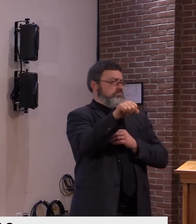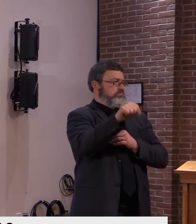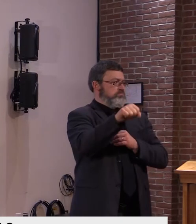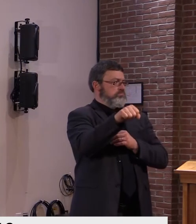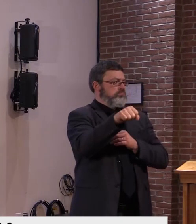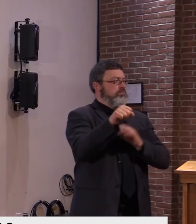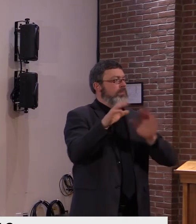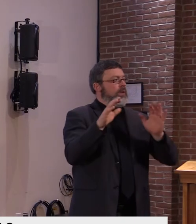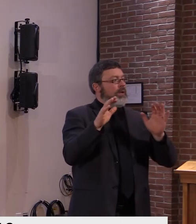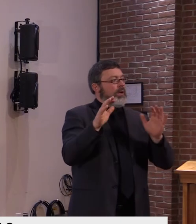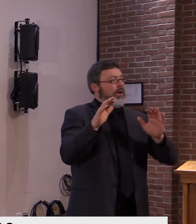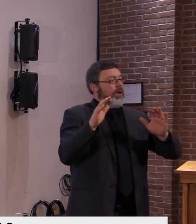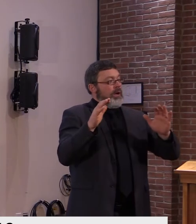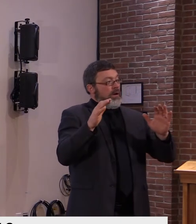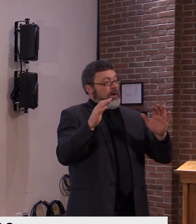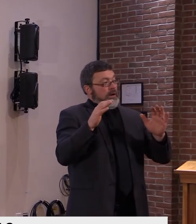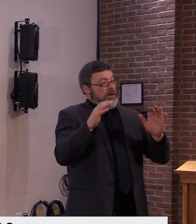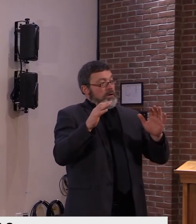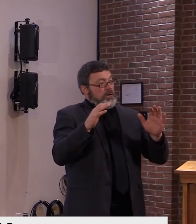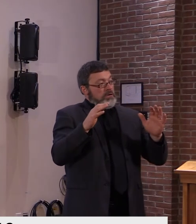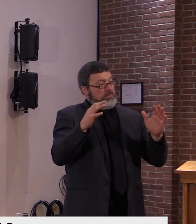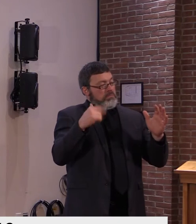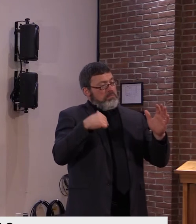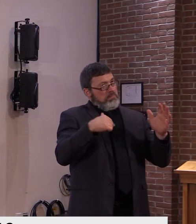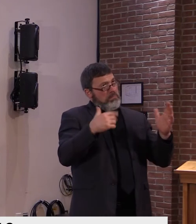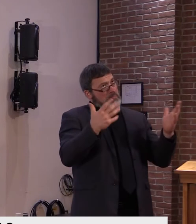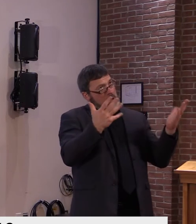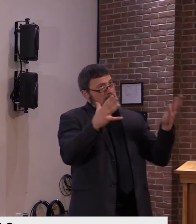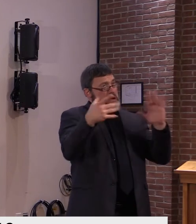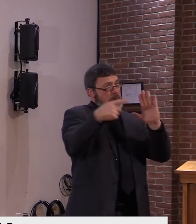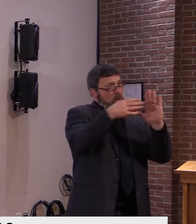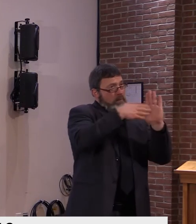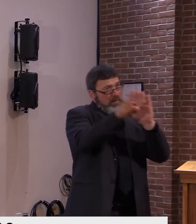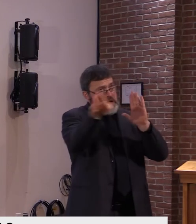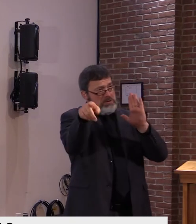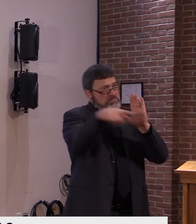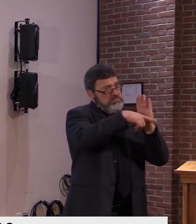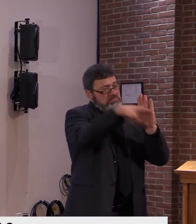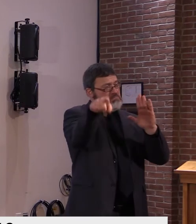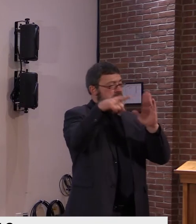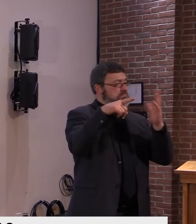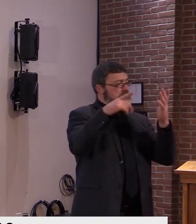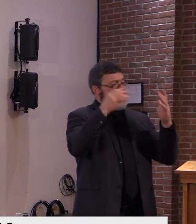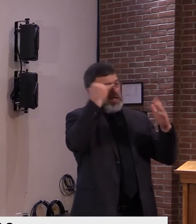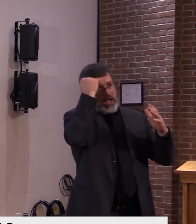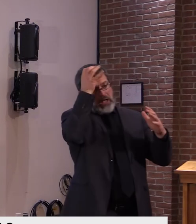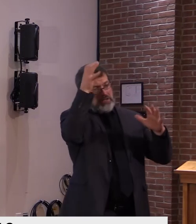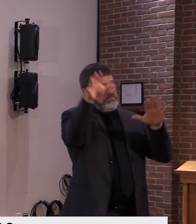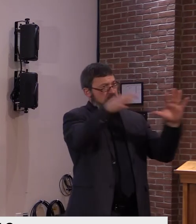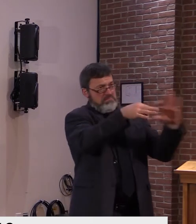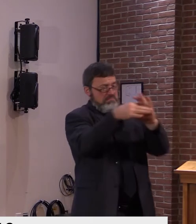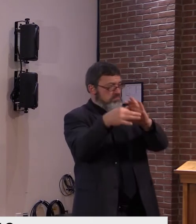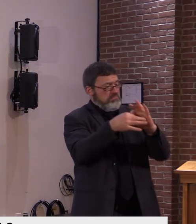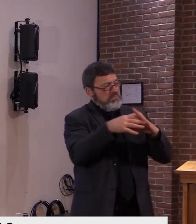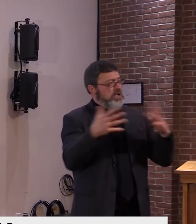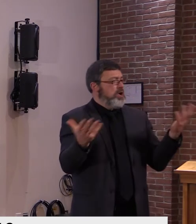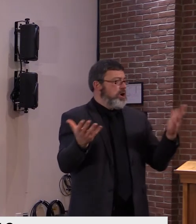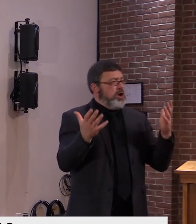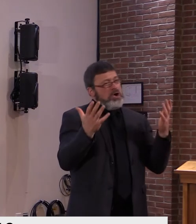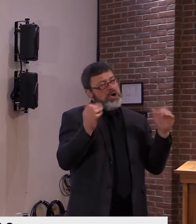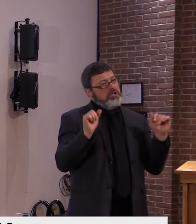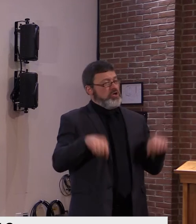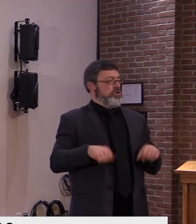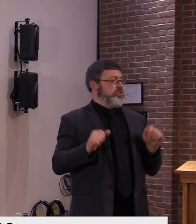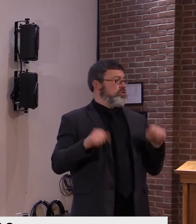are representative of our communities in many ways. So I'm kind of heartened by that data. The reason that number is different